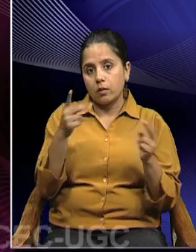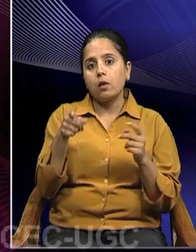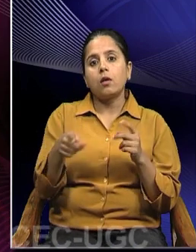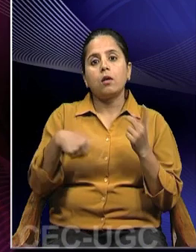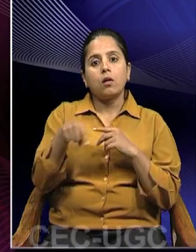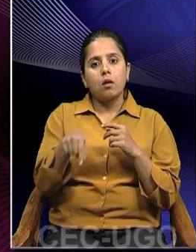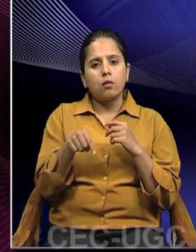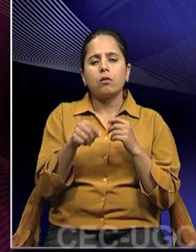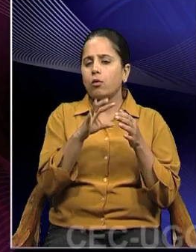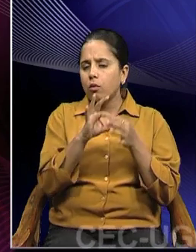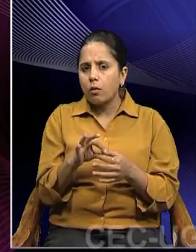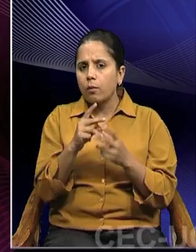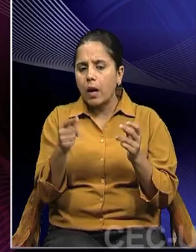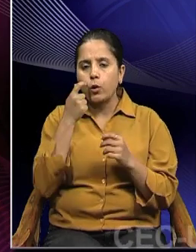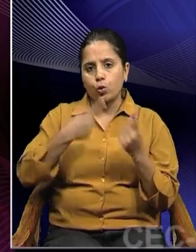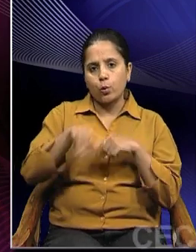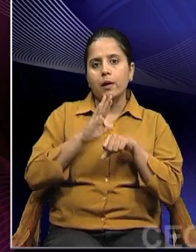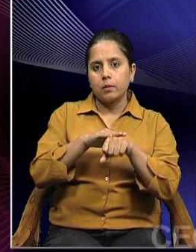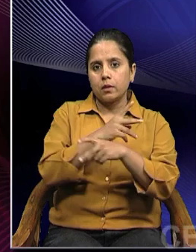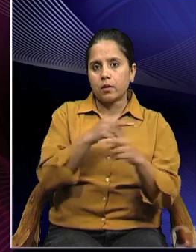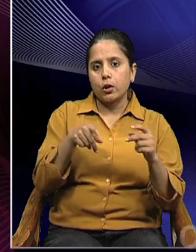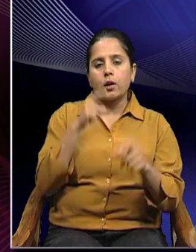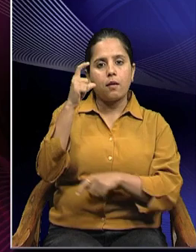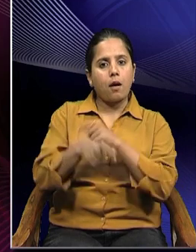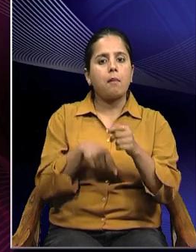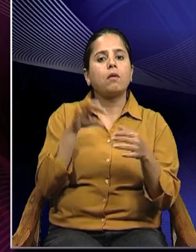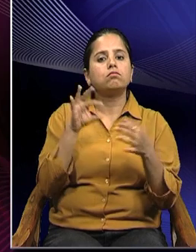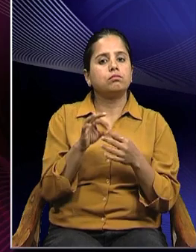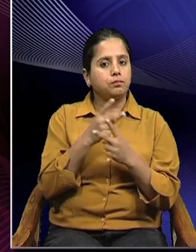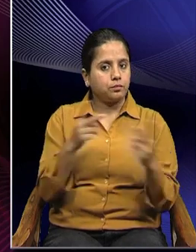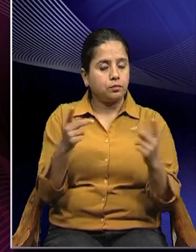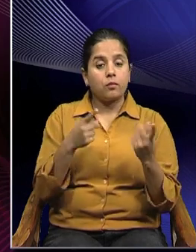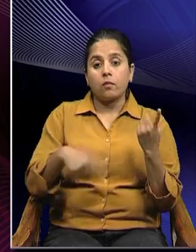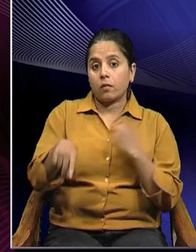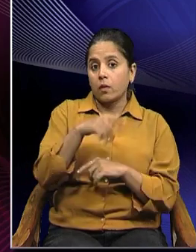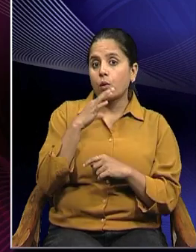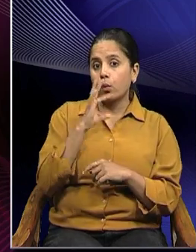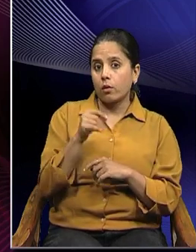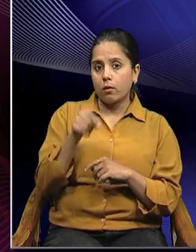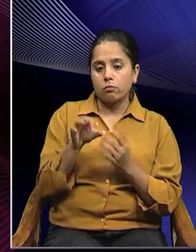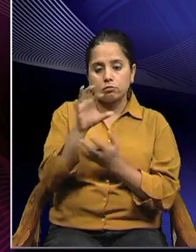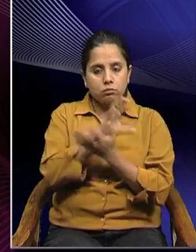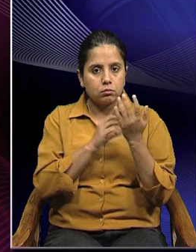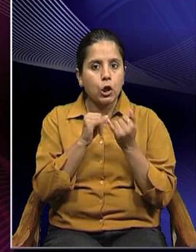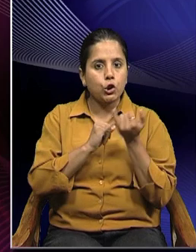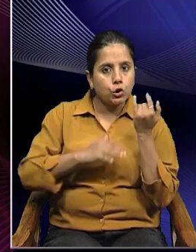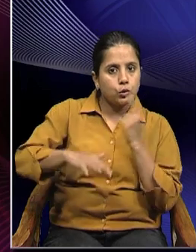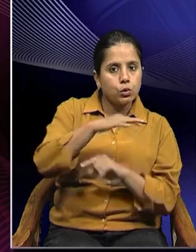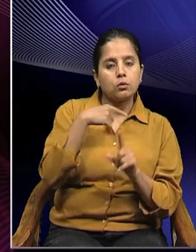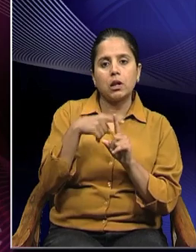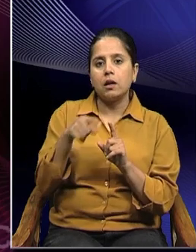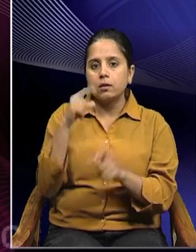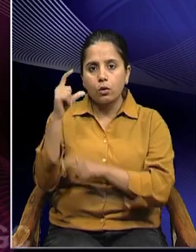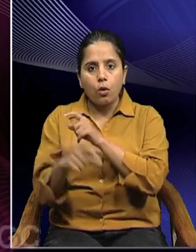or originated from human experiences in corporate context. So, it is basically a combination of social and